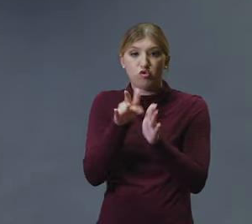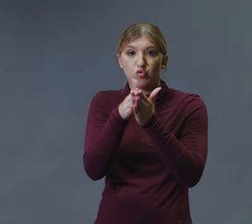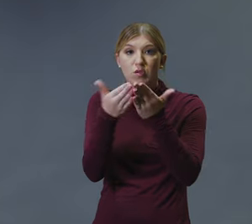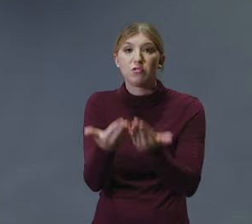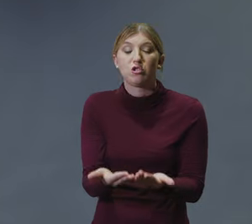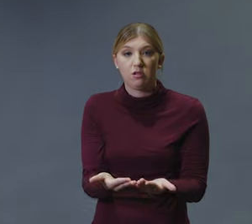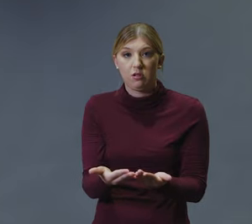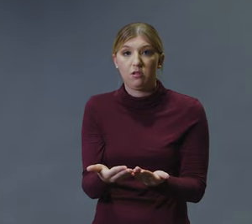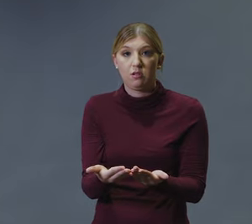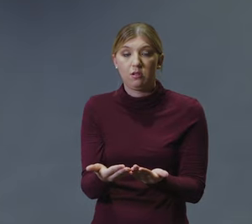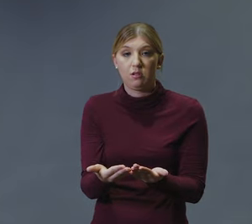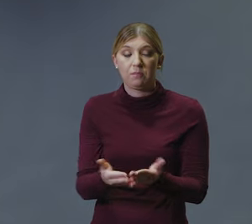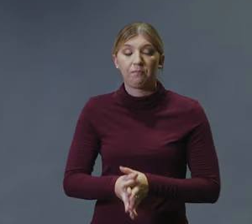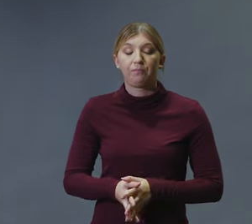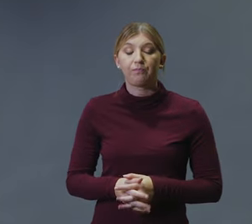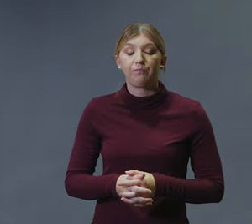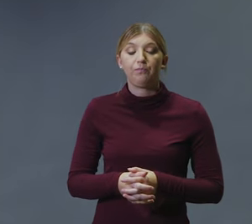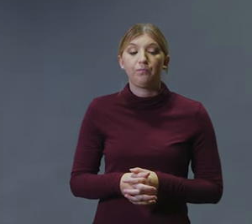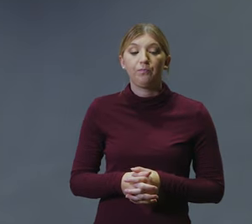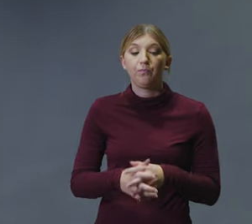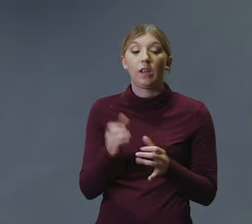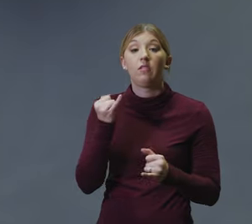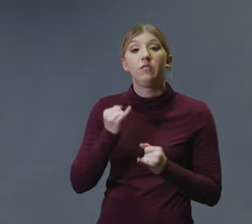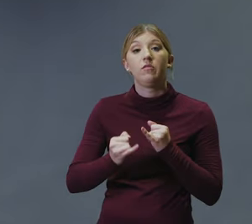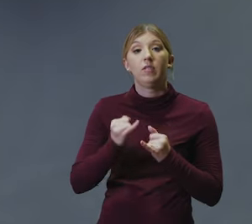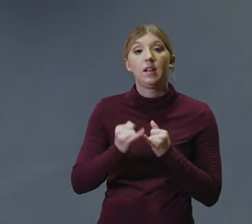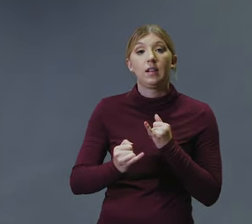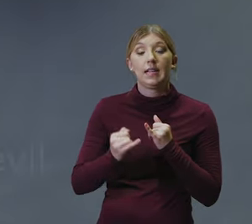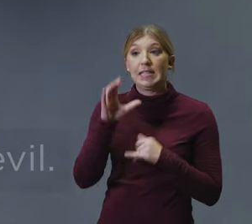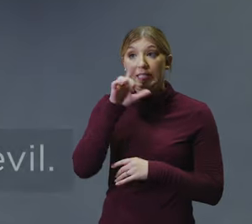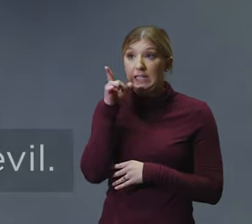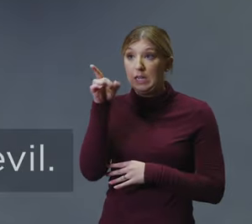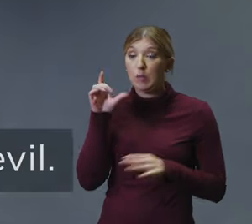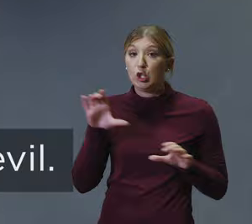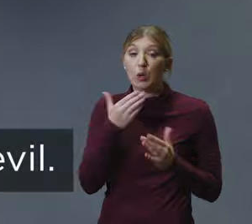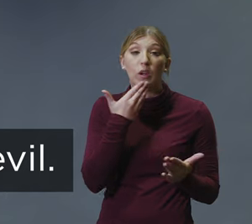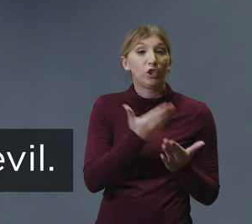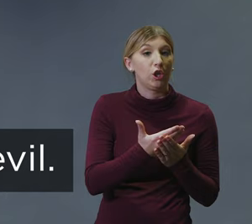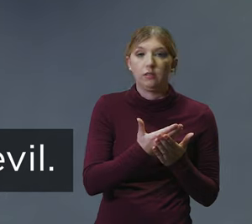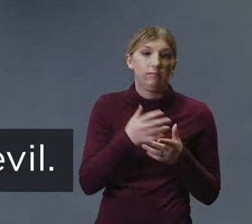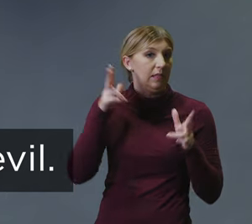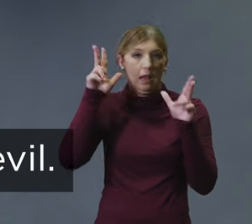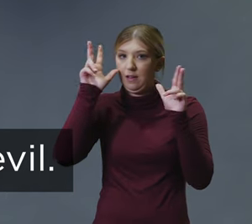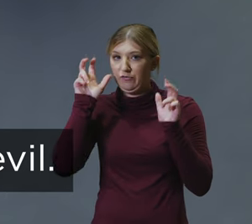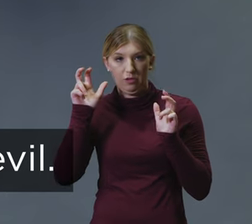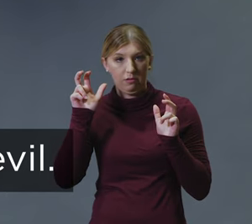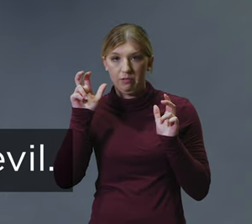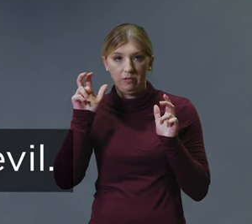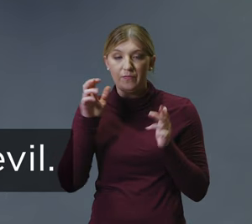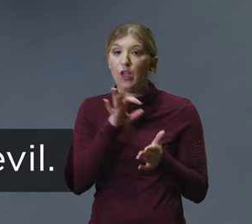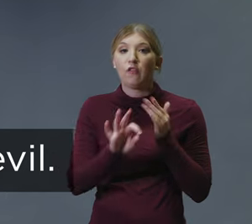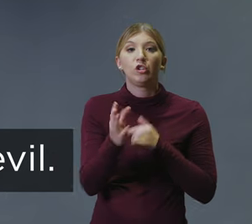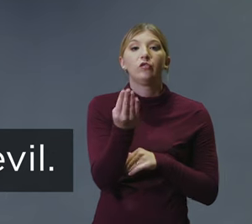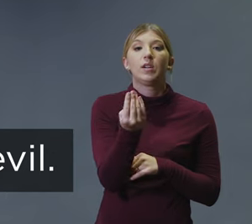into. But finally, seeking Him means doing what is good and not evil. Verse